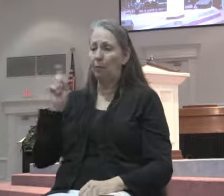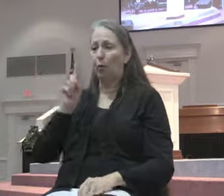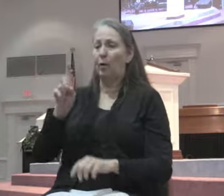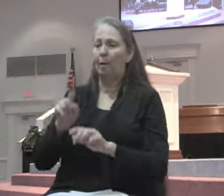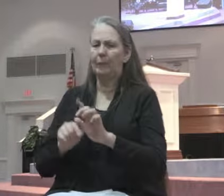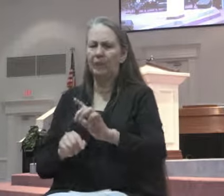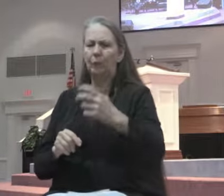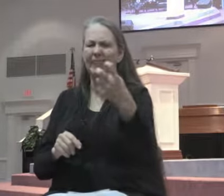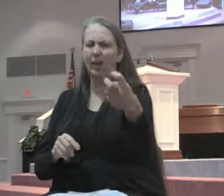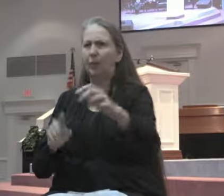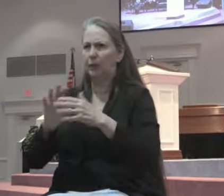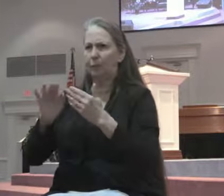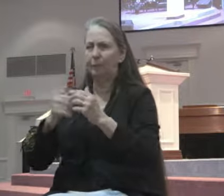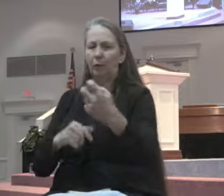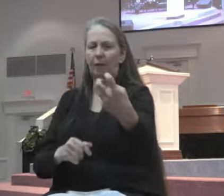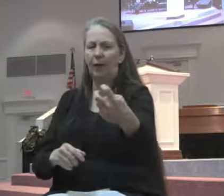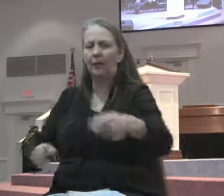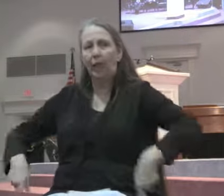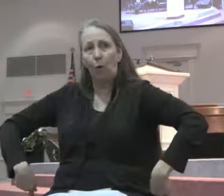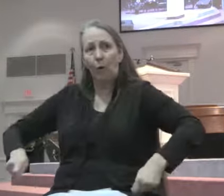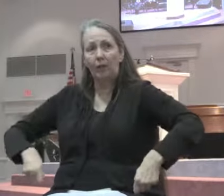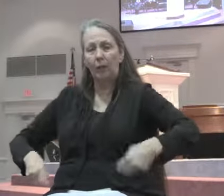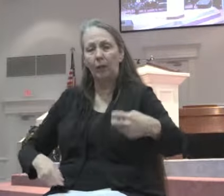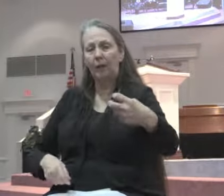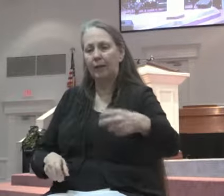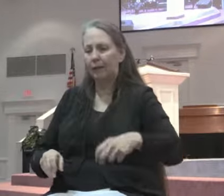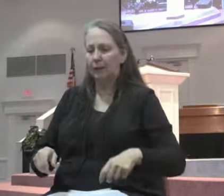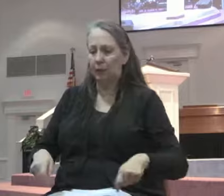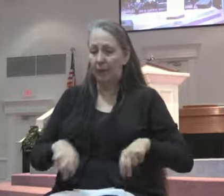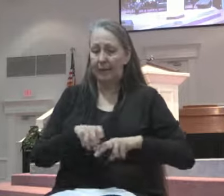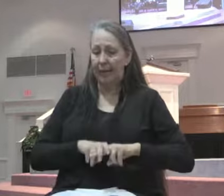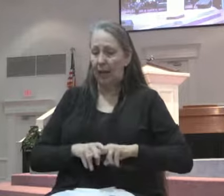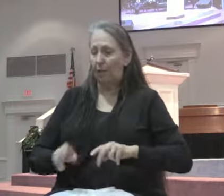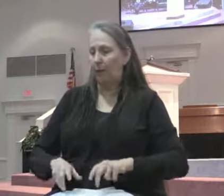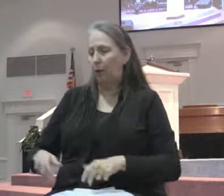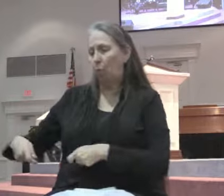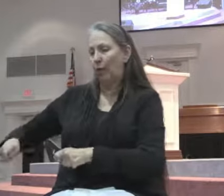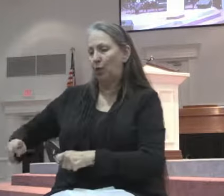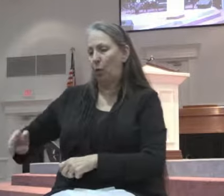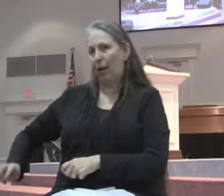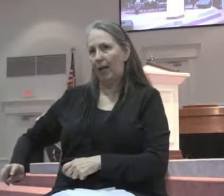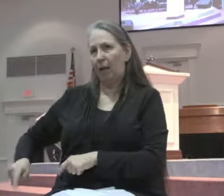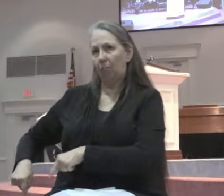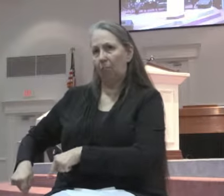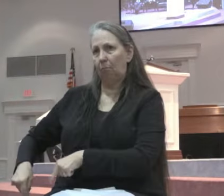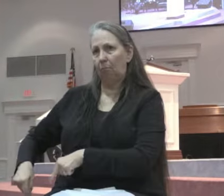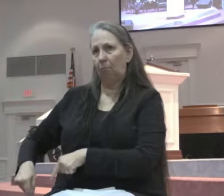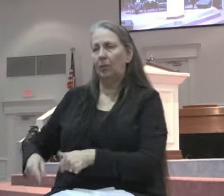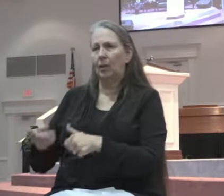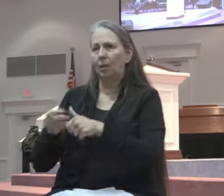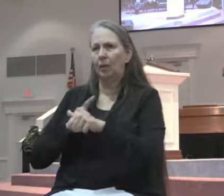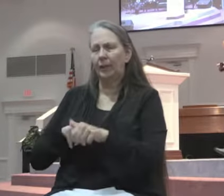night. And she had a wheelchair parked right there by her chair. And